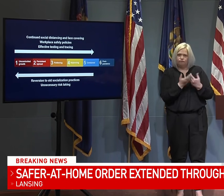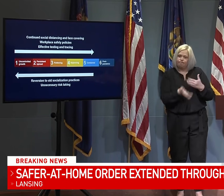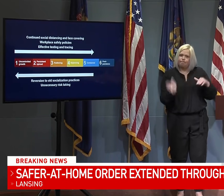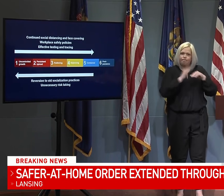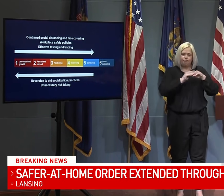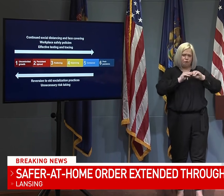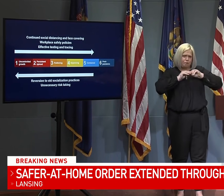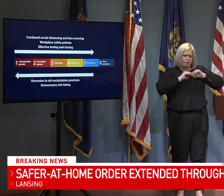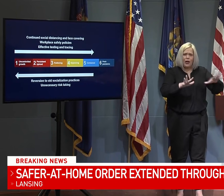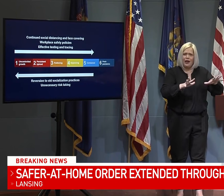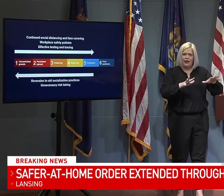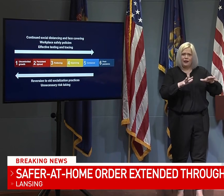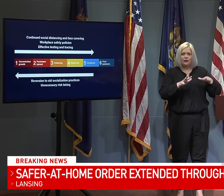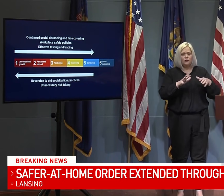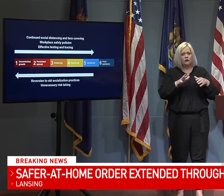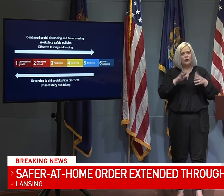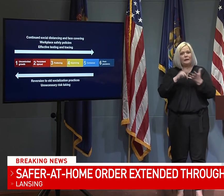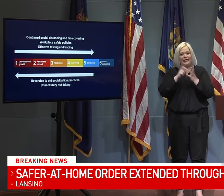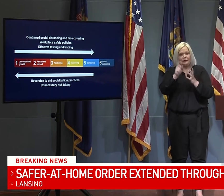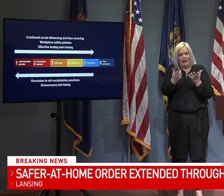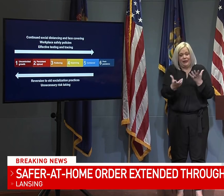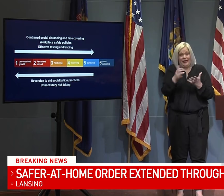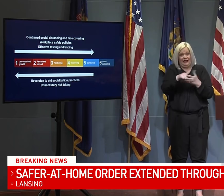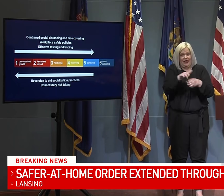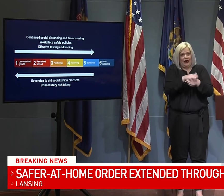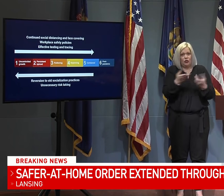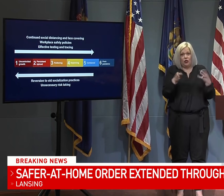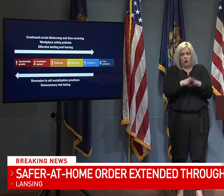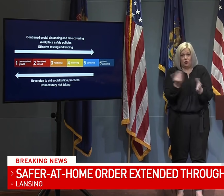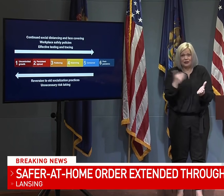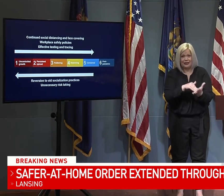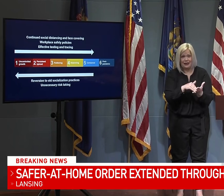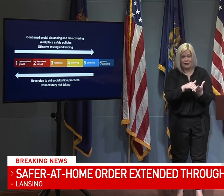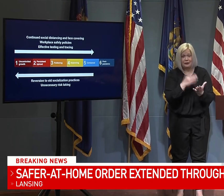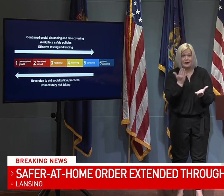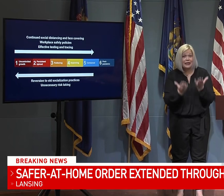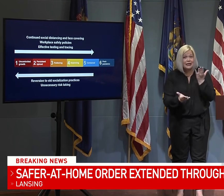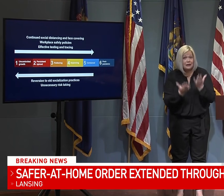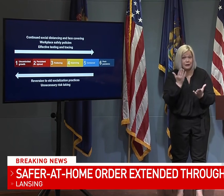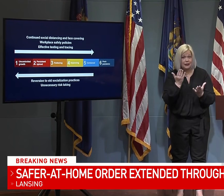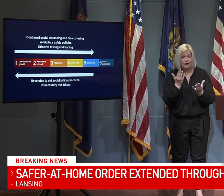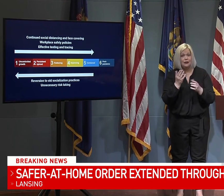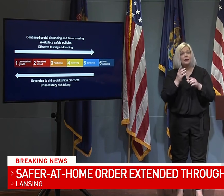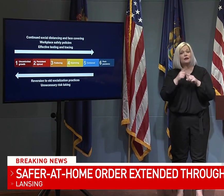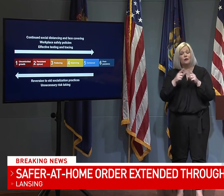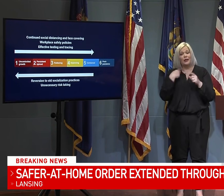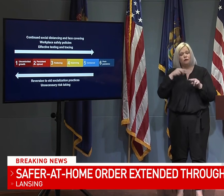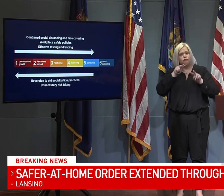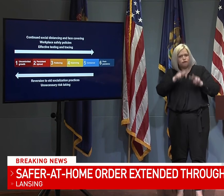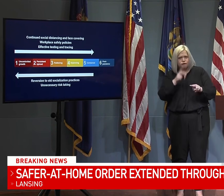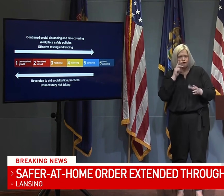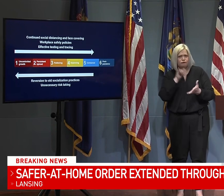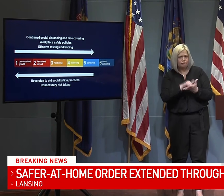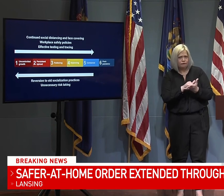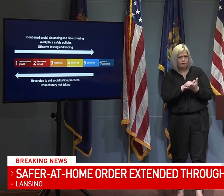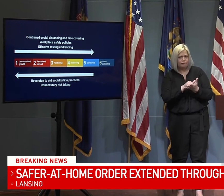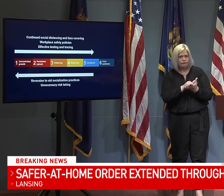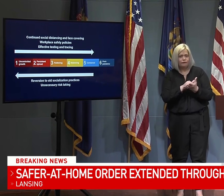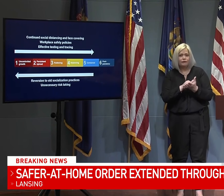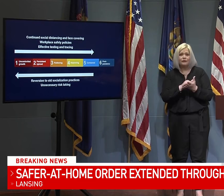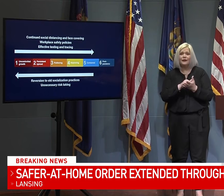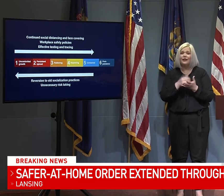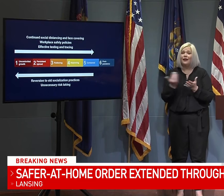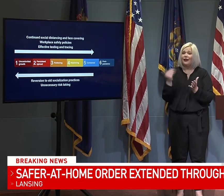region. Remember, this depends on every one of us. We all have a role to play